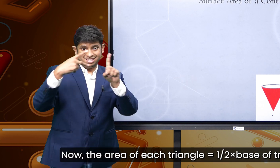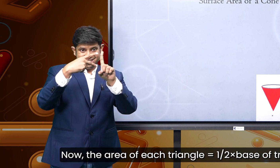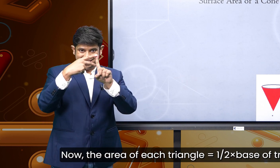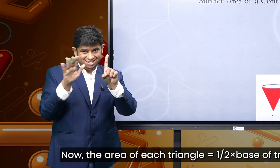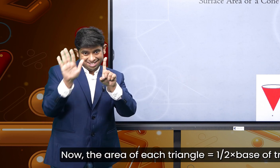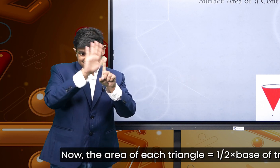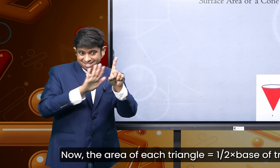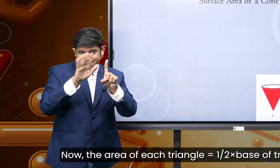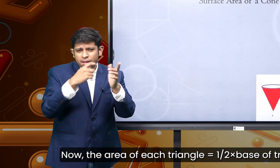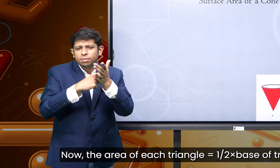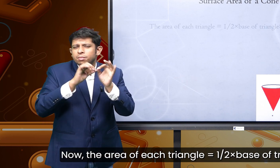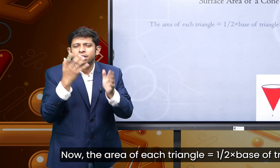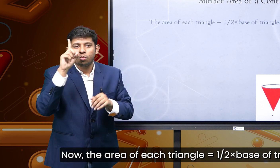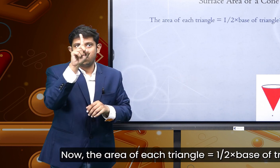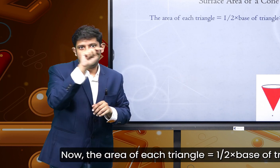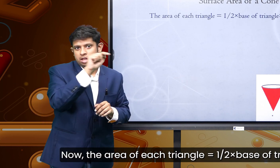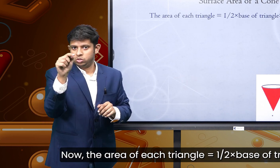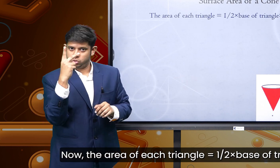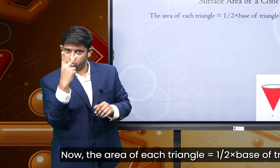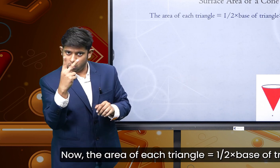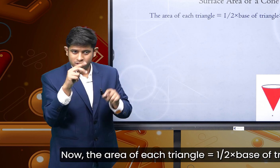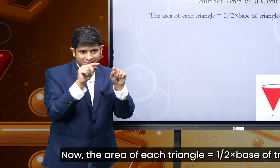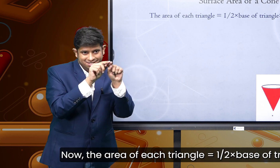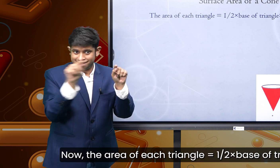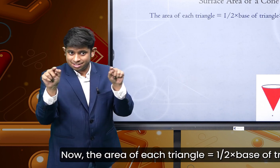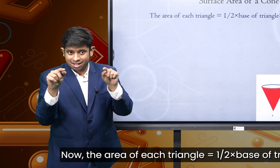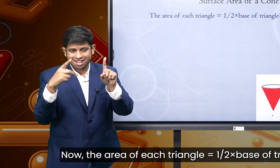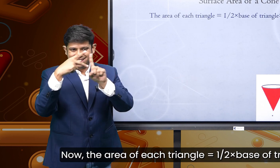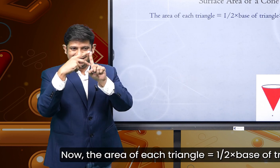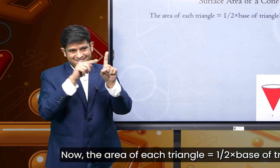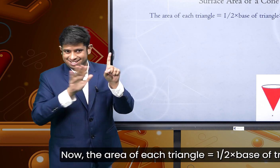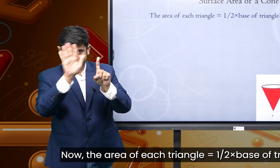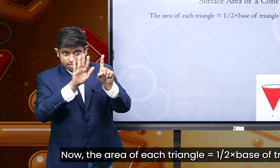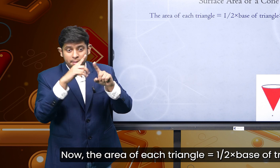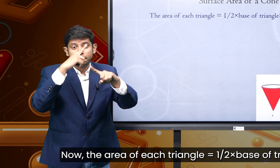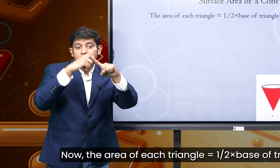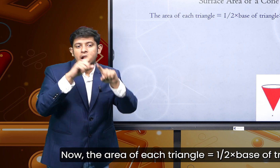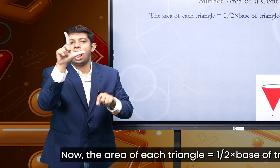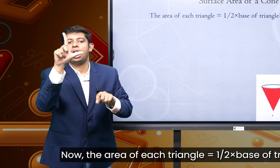Now, the area of each triangle is equal to half into base of triangle into slant height L.